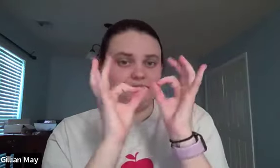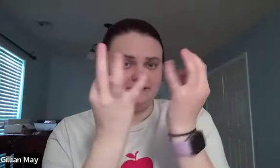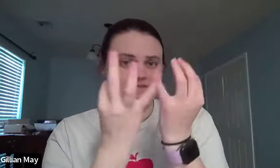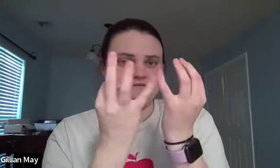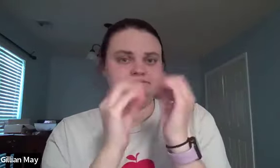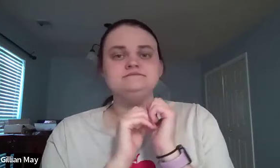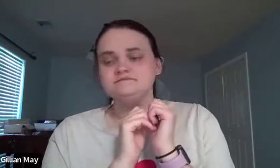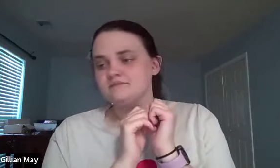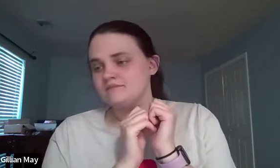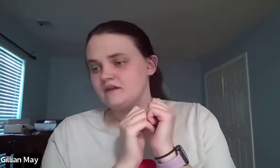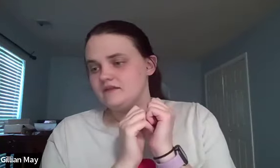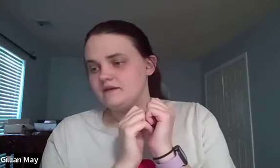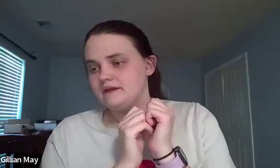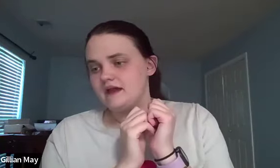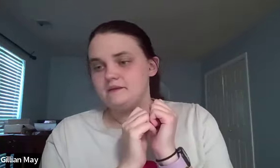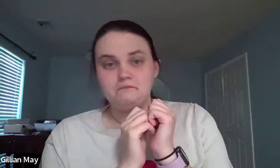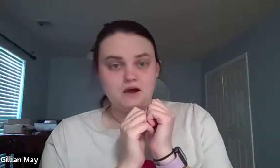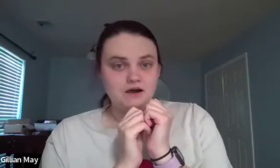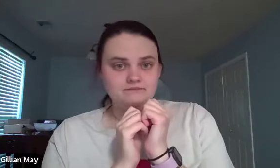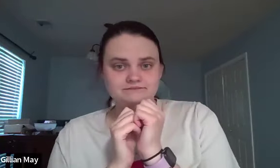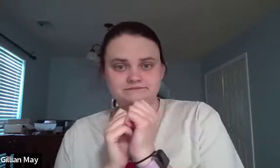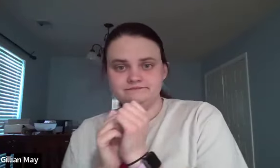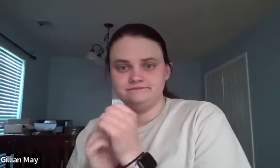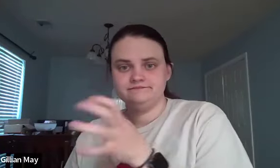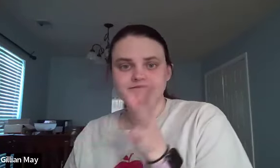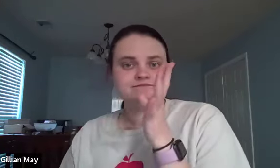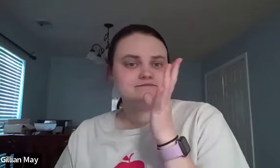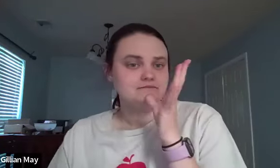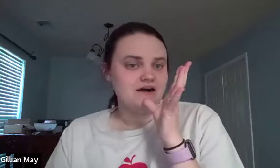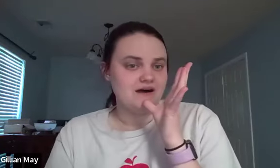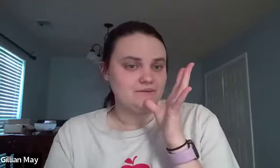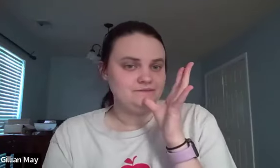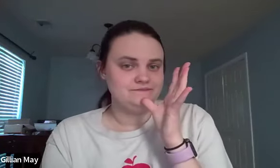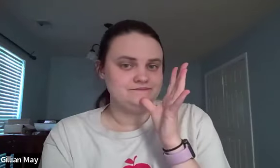family. Then we had mom, mom,